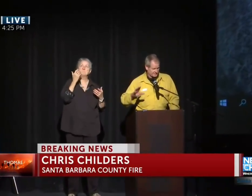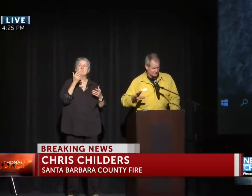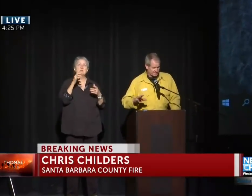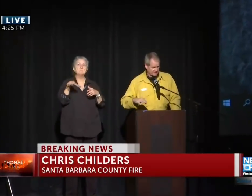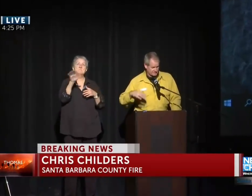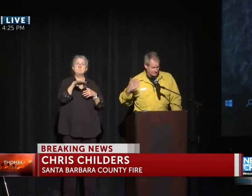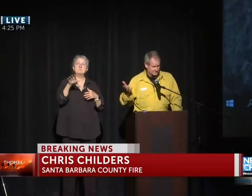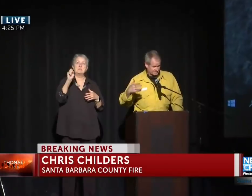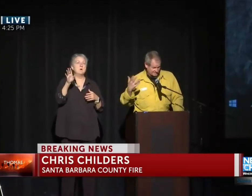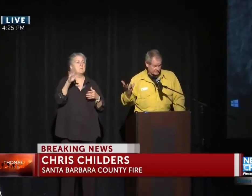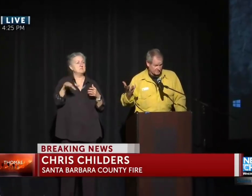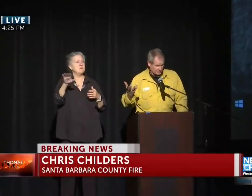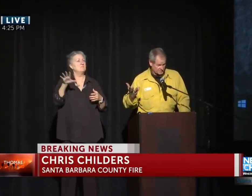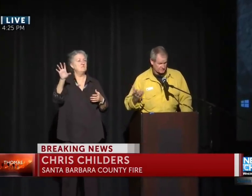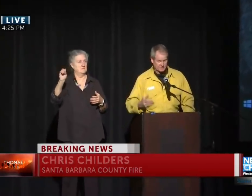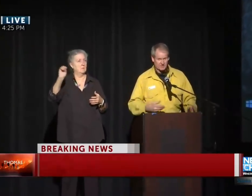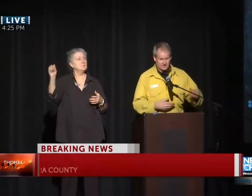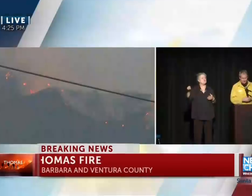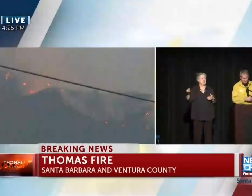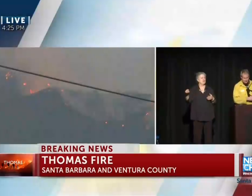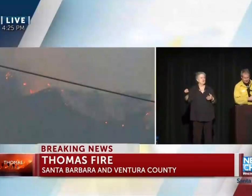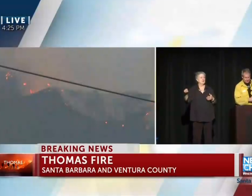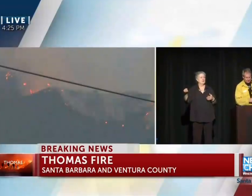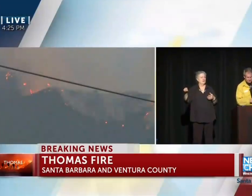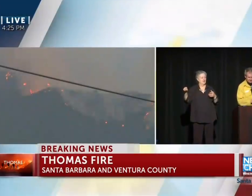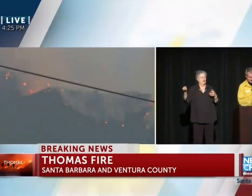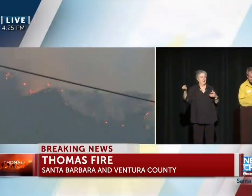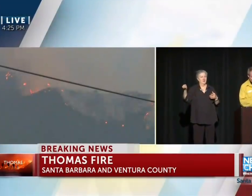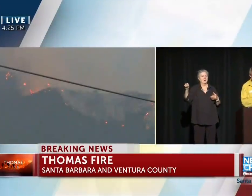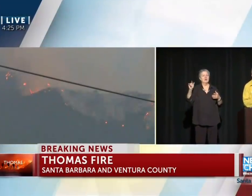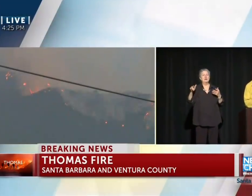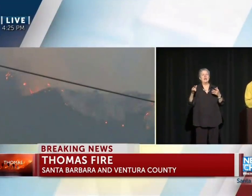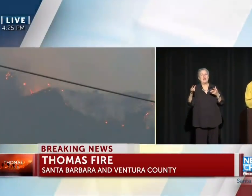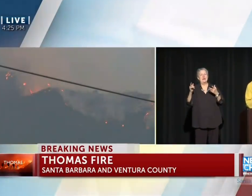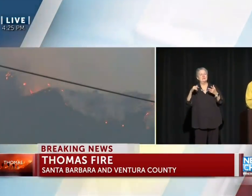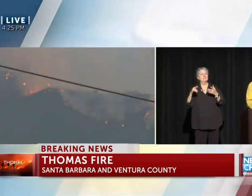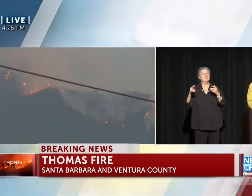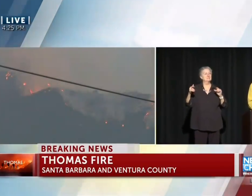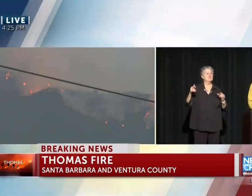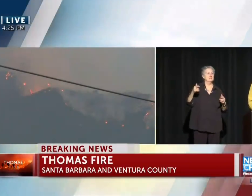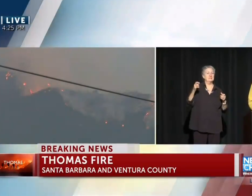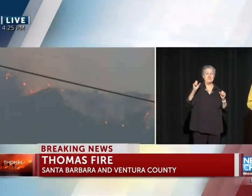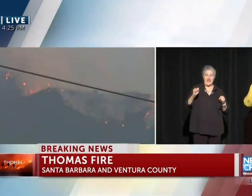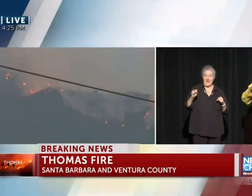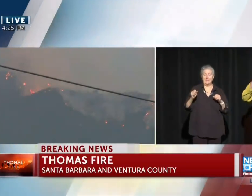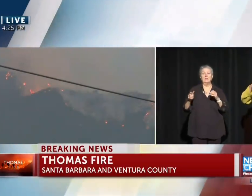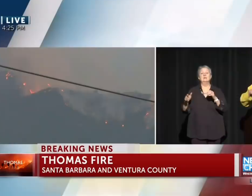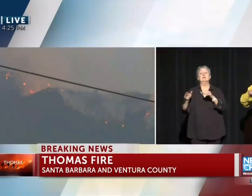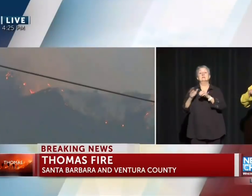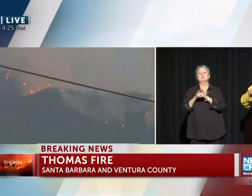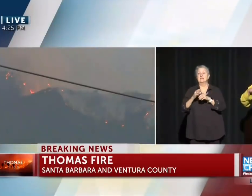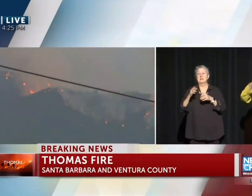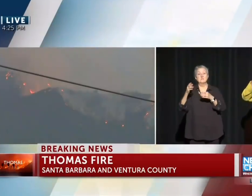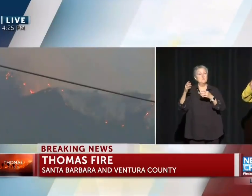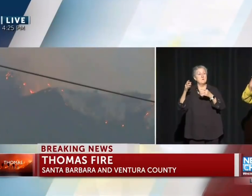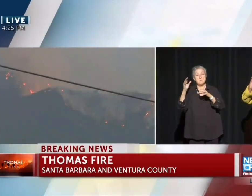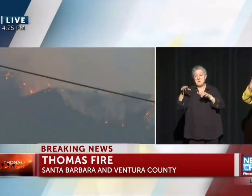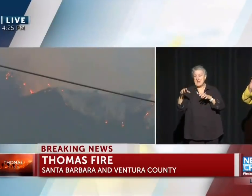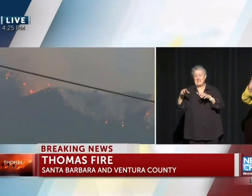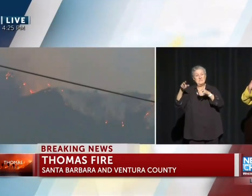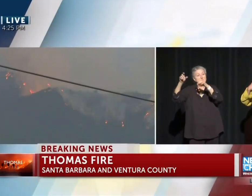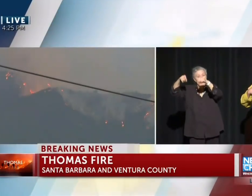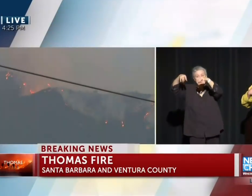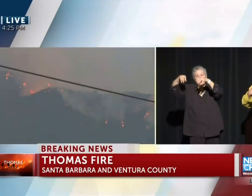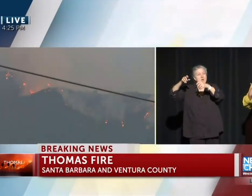in the 50% range, so it's a little bit of moisture compared to the 100% it can contain. 100% rain is dripping wet. That's